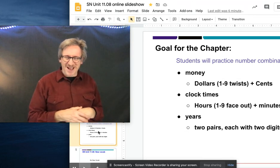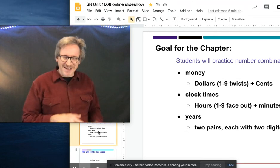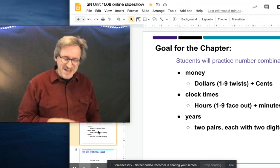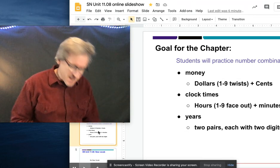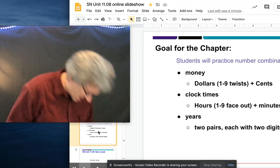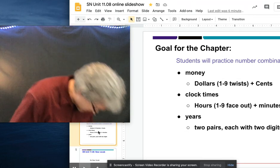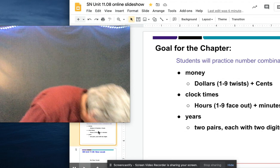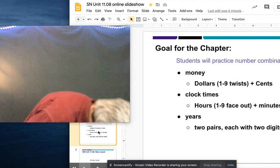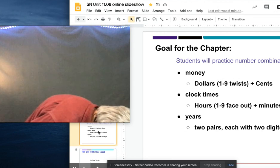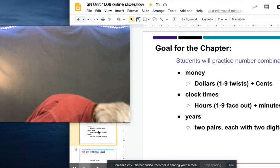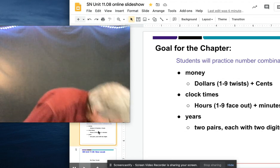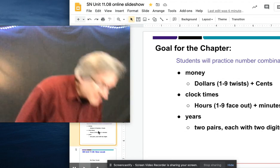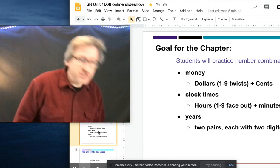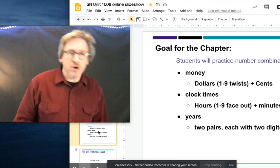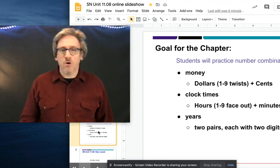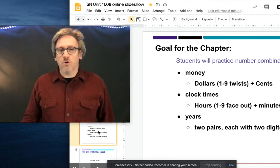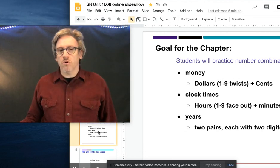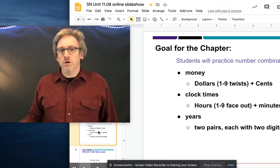more applied.